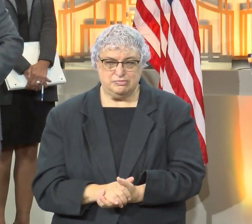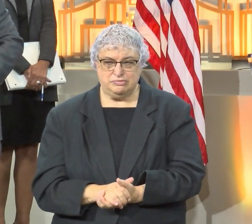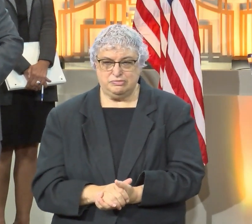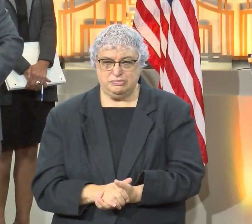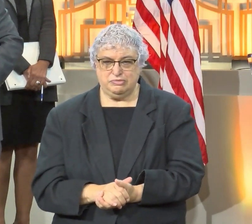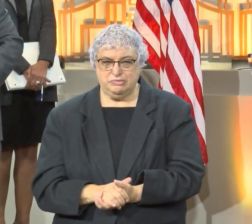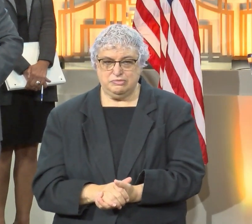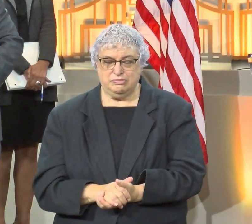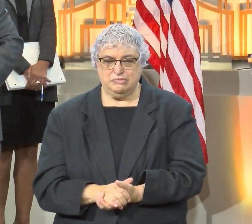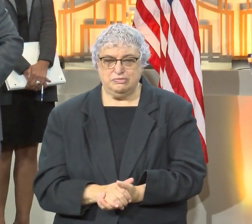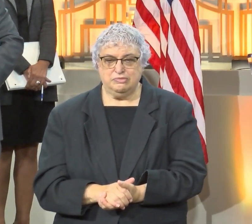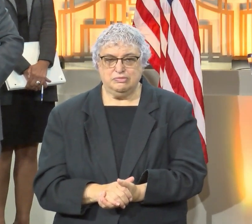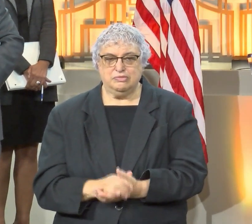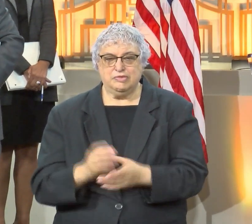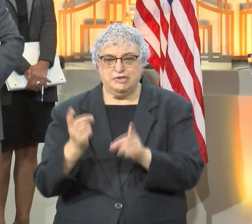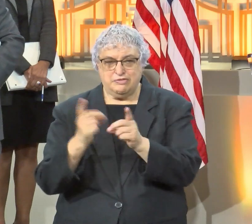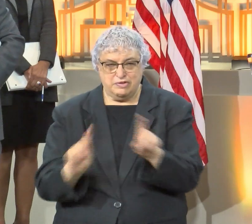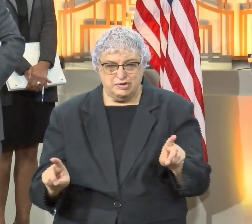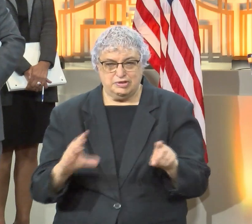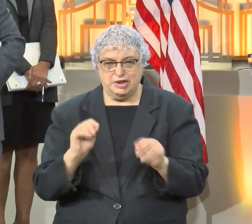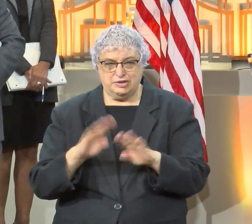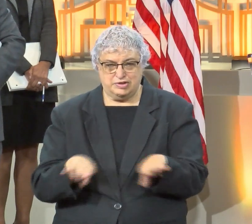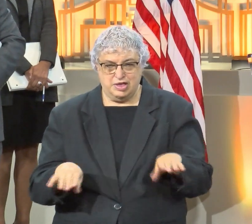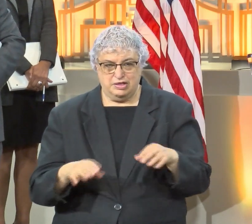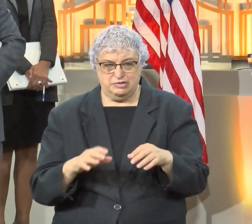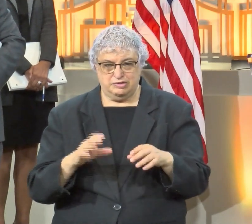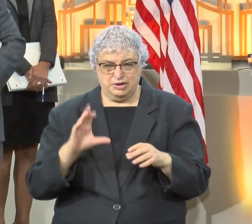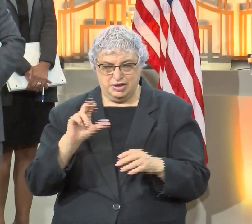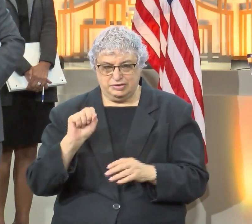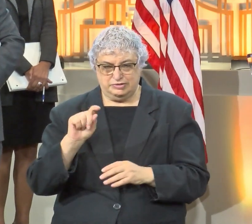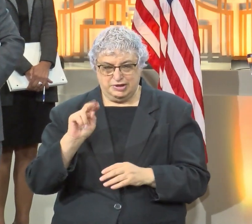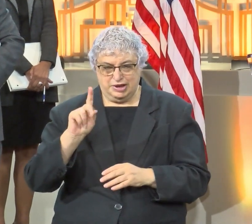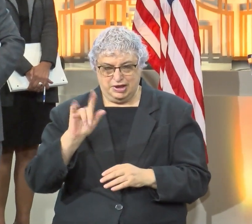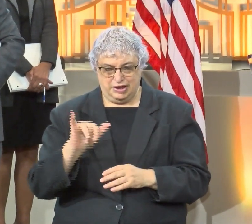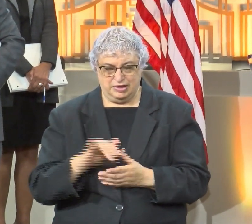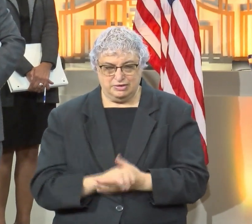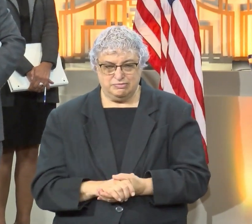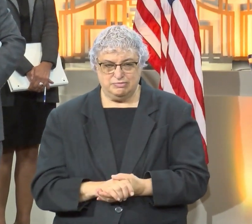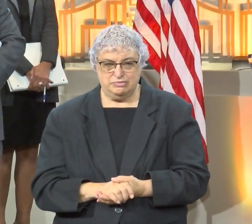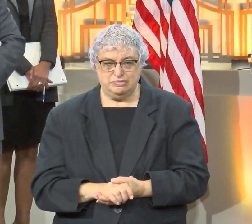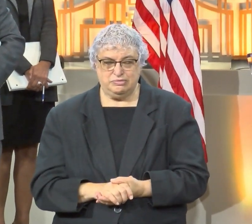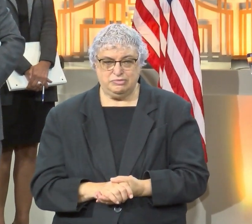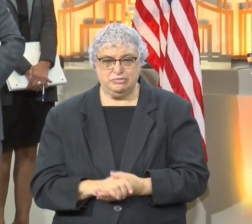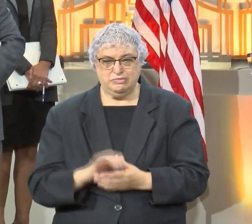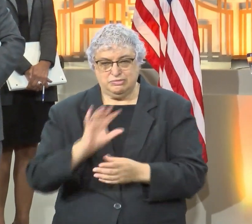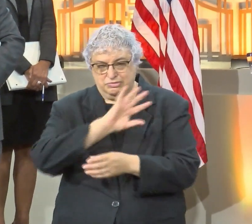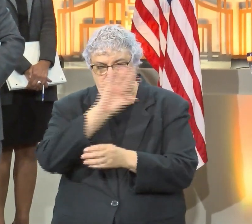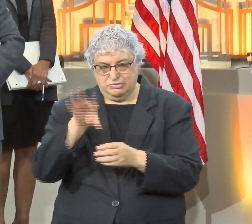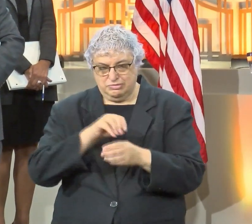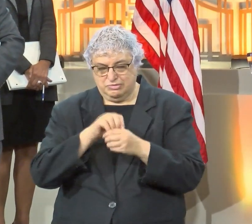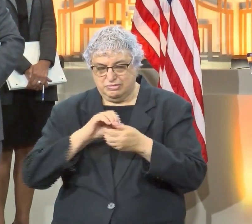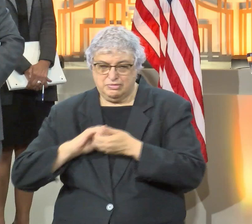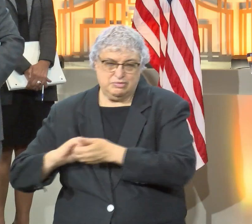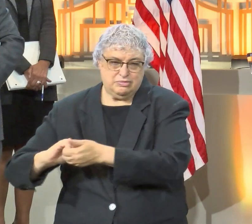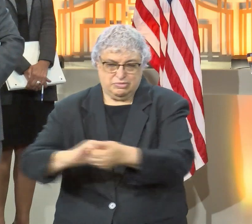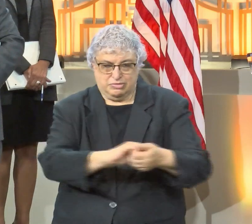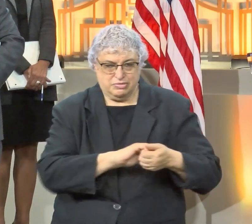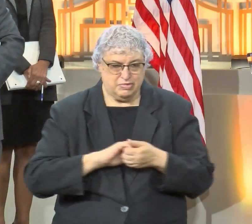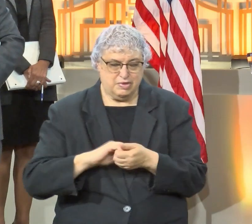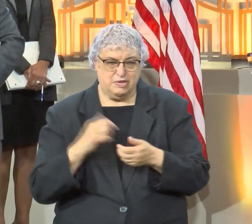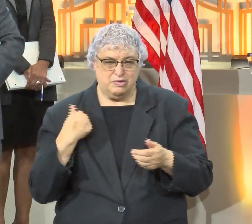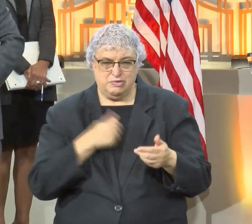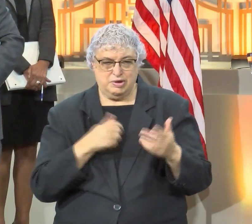emergency protective orders, divorces, and child custody. So it is a collaborative approach that we're